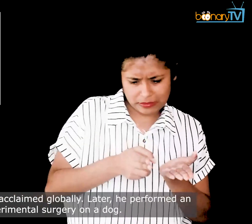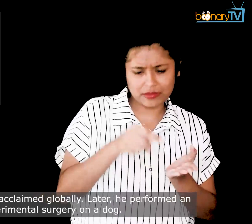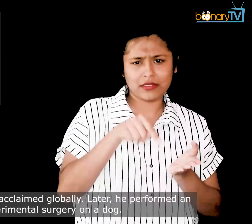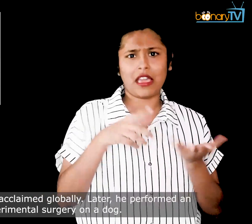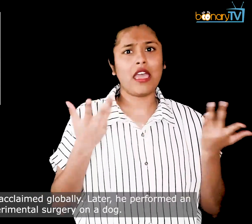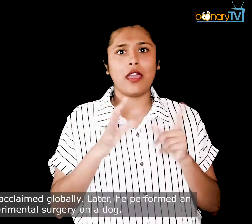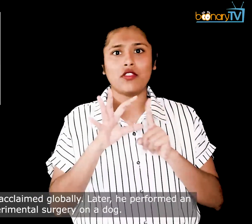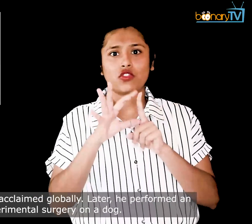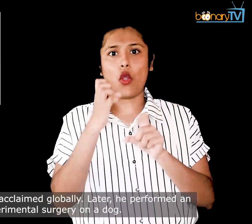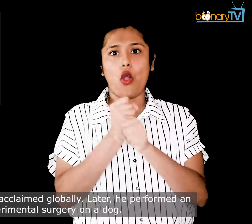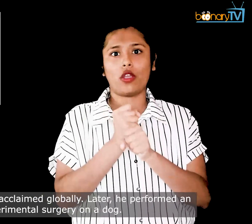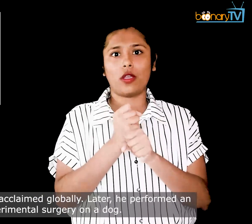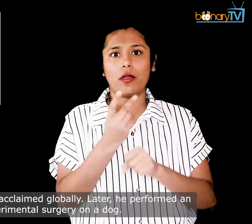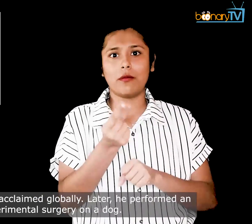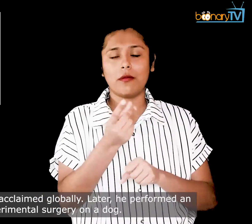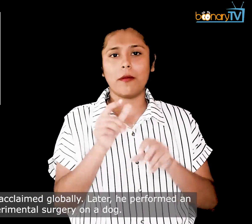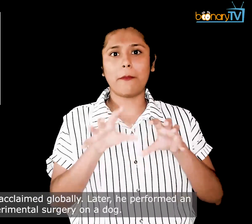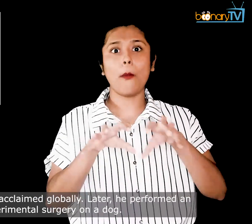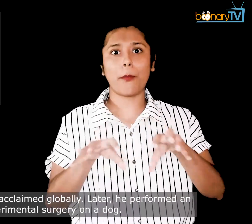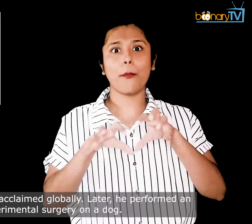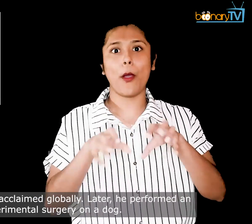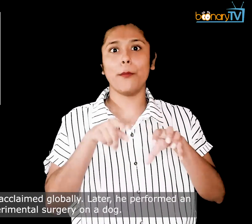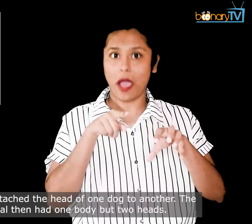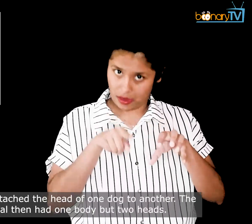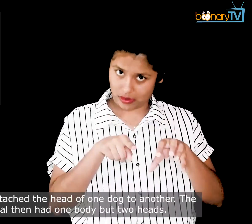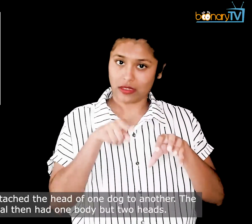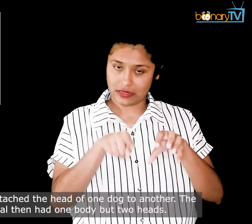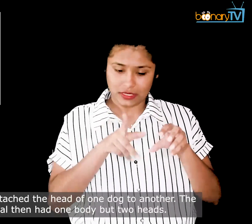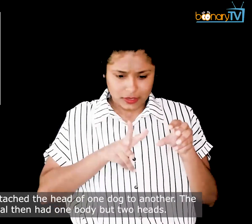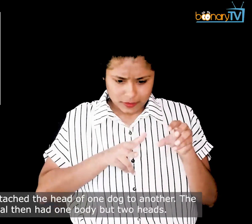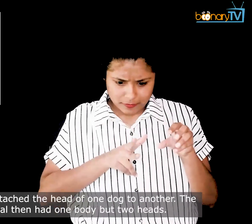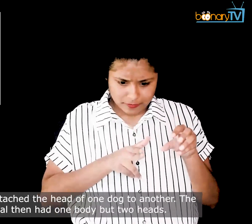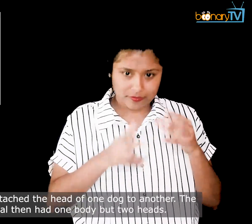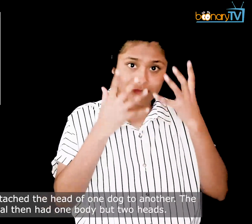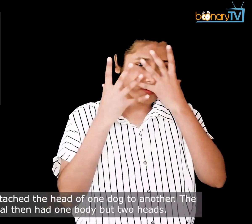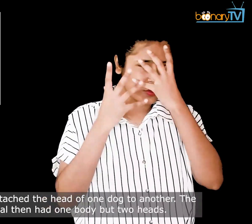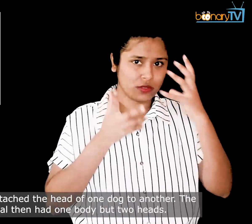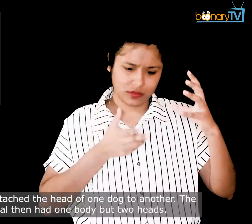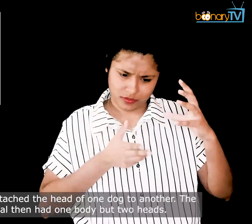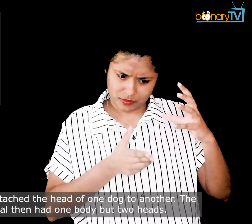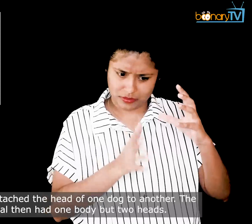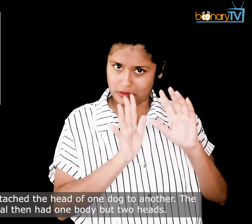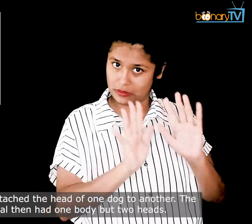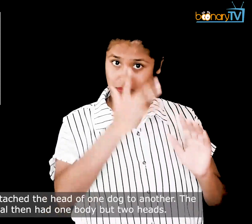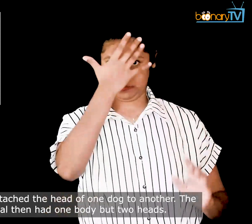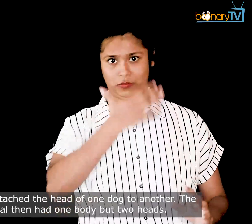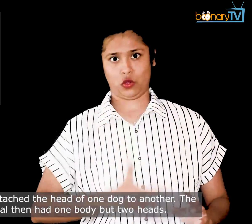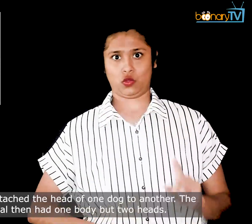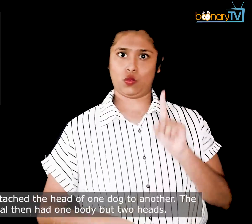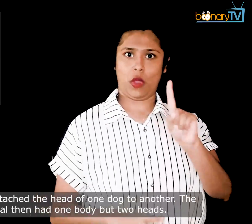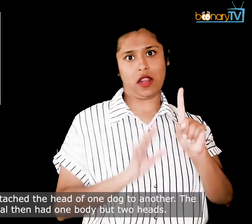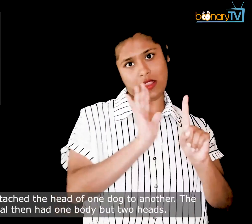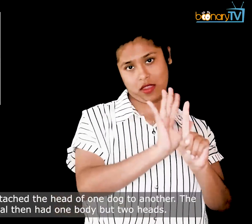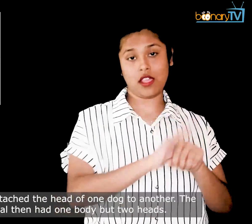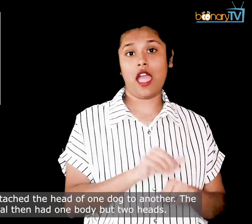a dog. In the surgery, he attached the head of one dog